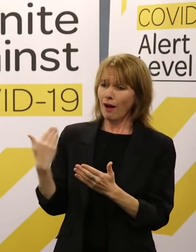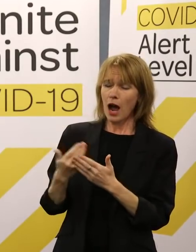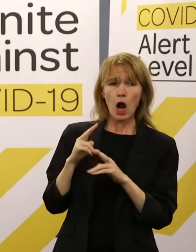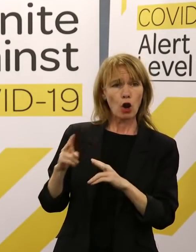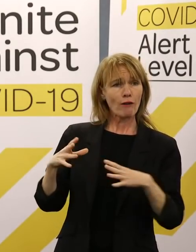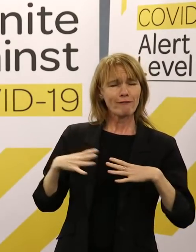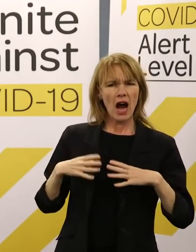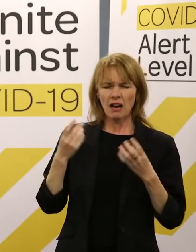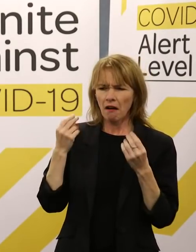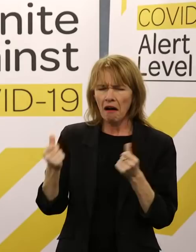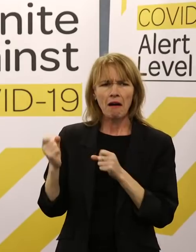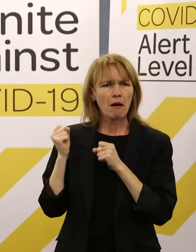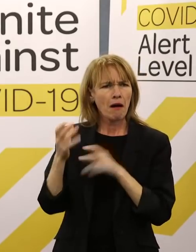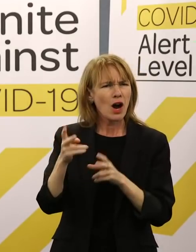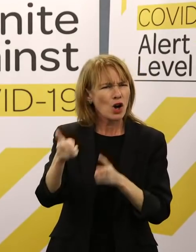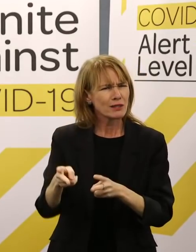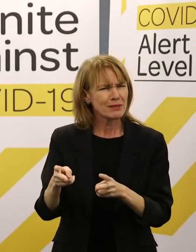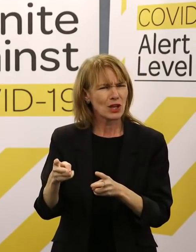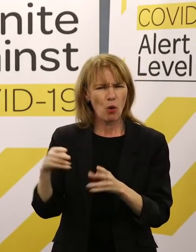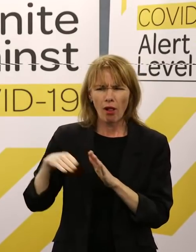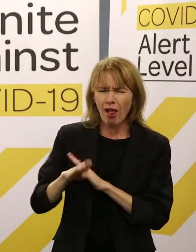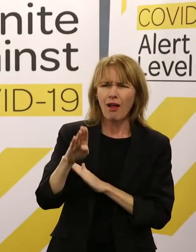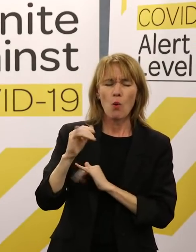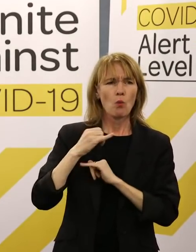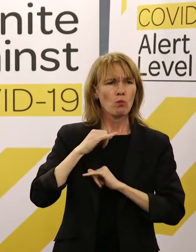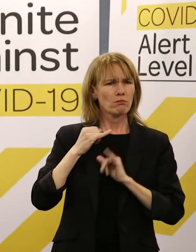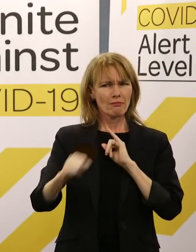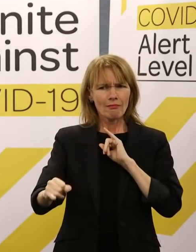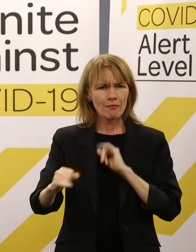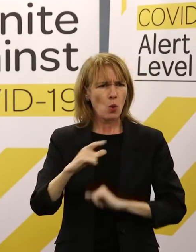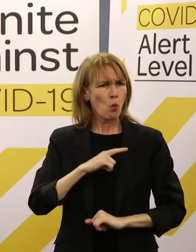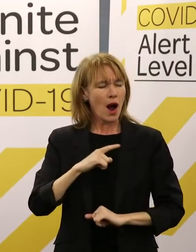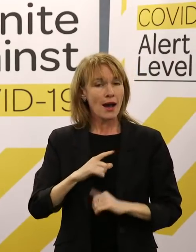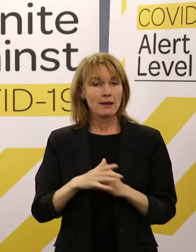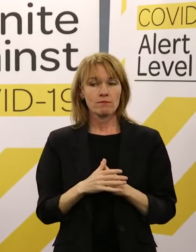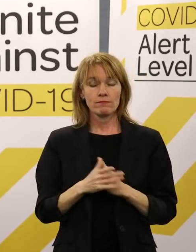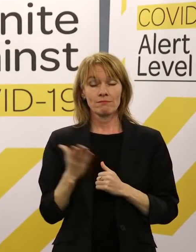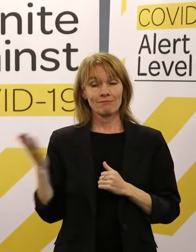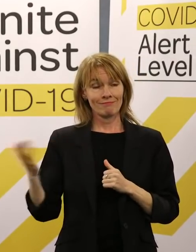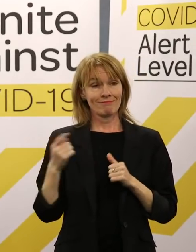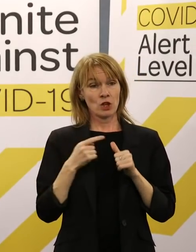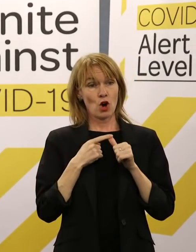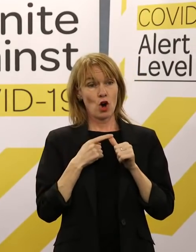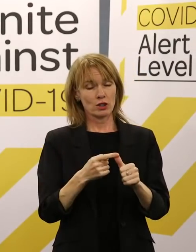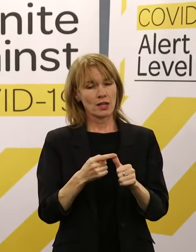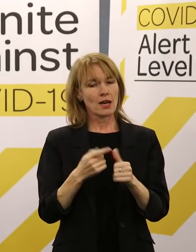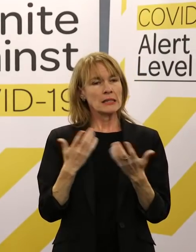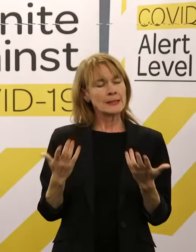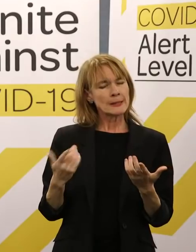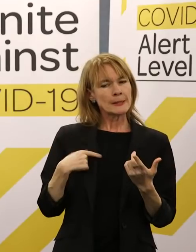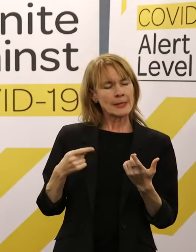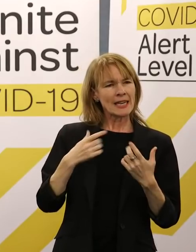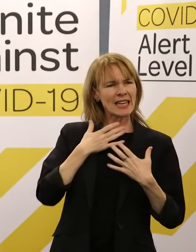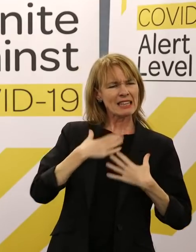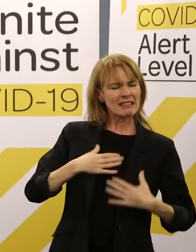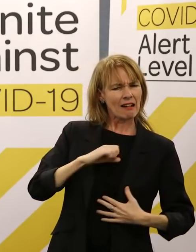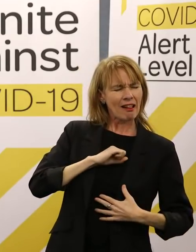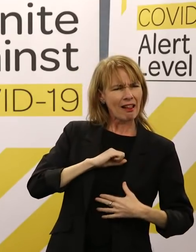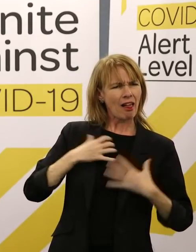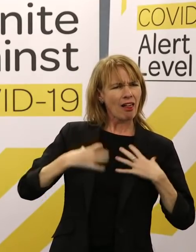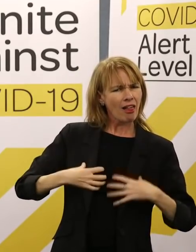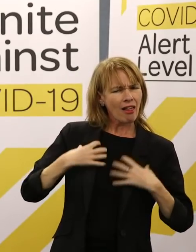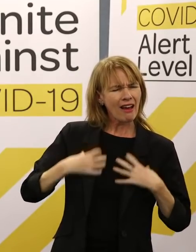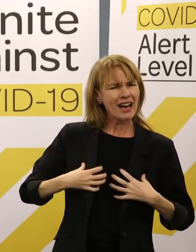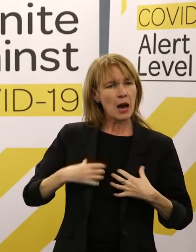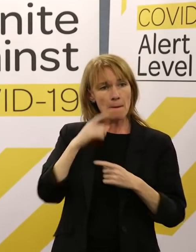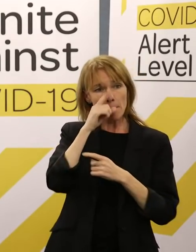is that his symptoms were possibly related to COVID-19, but could also have been related to a pre-existing condition, and it depends on the